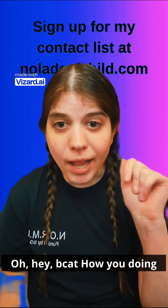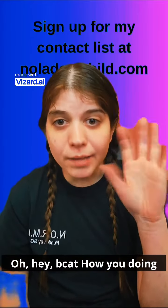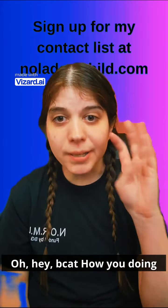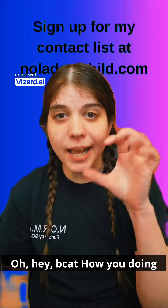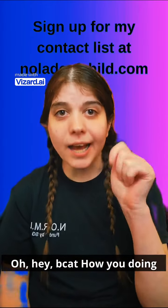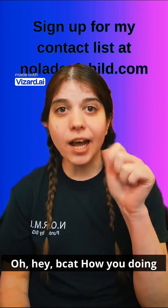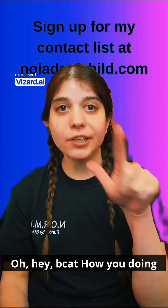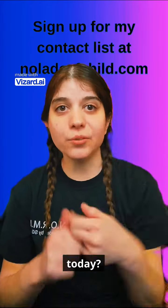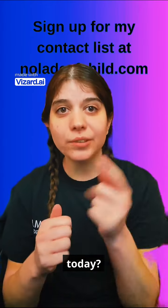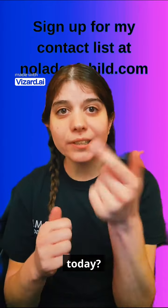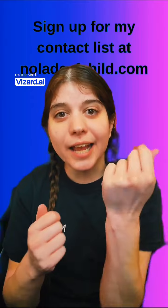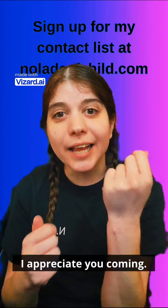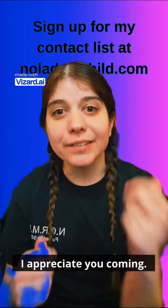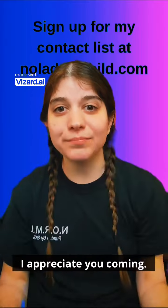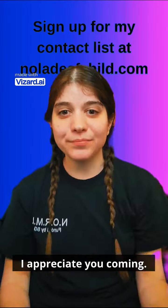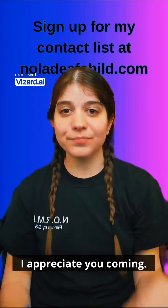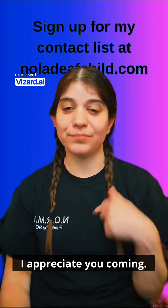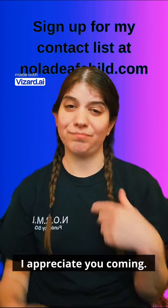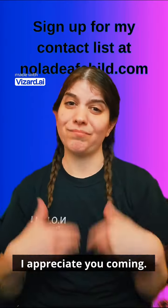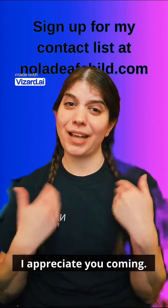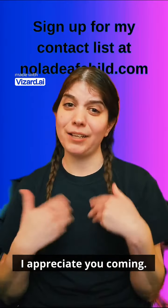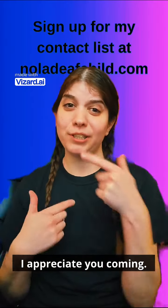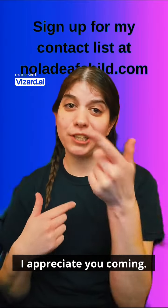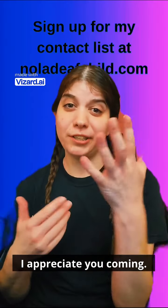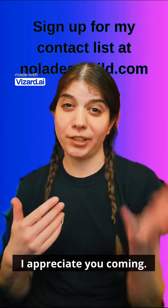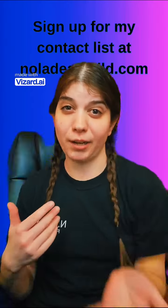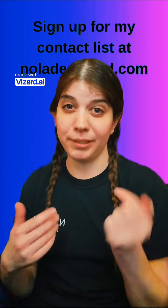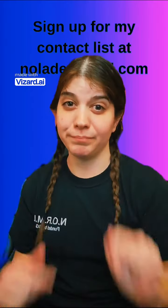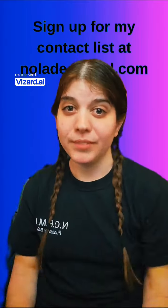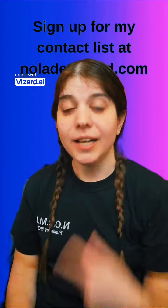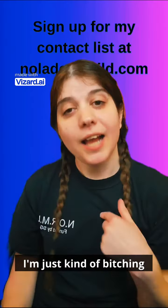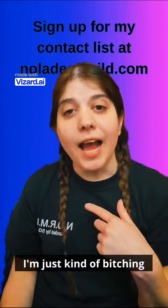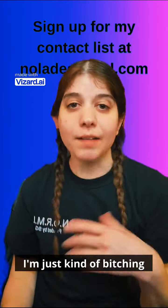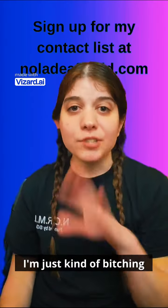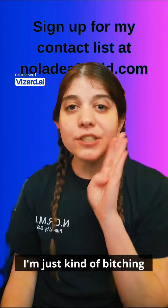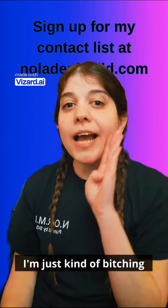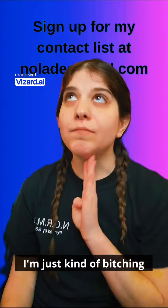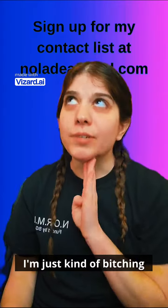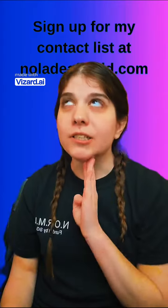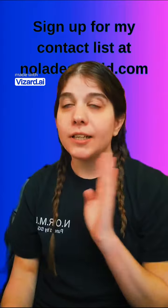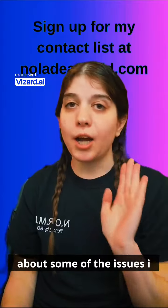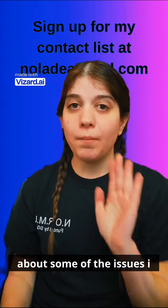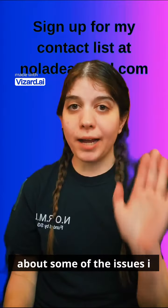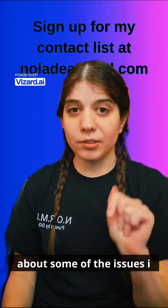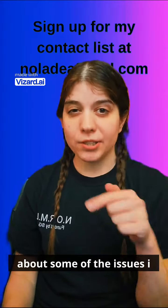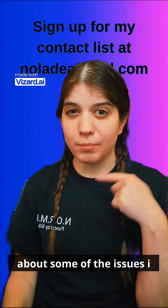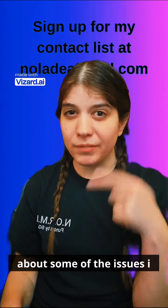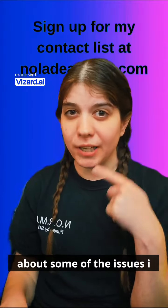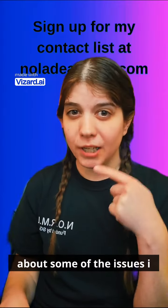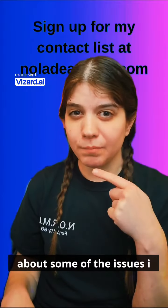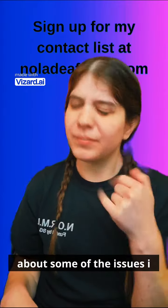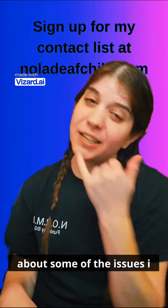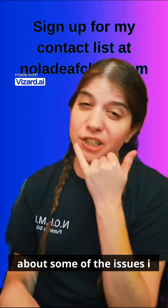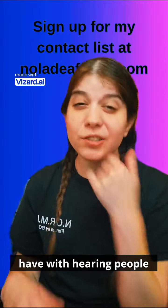B-Cow, how you doing today? I appreciate you coming. I'm just kind of bitching about some of the issues I have